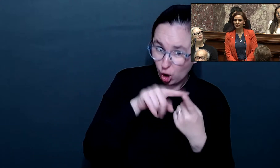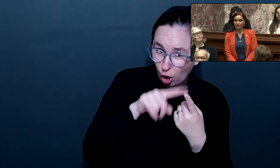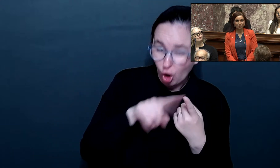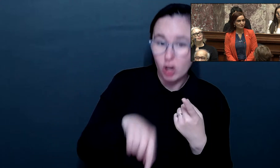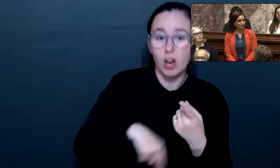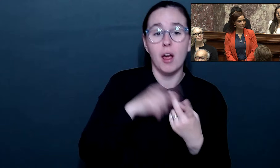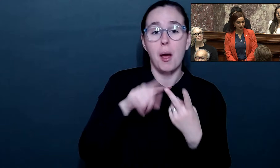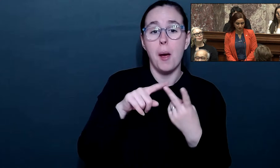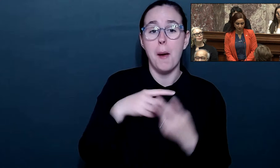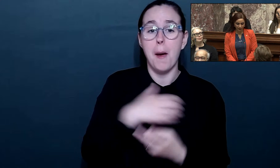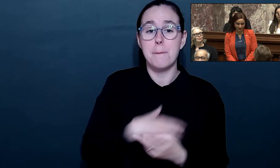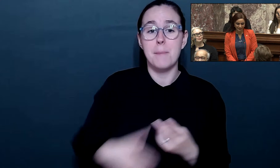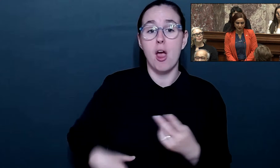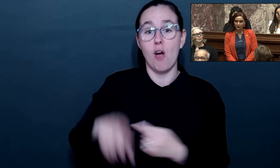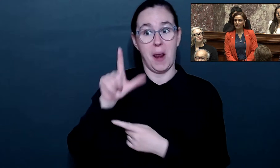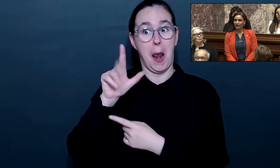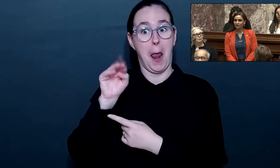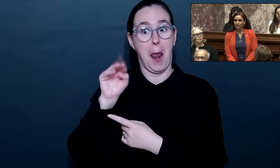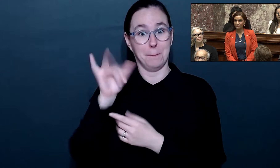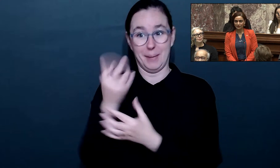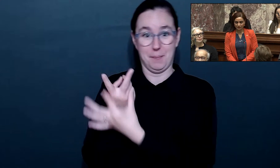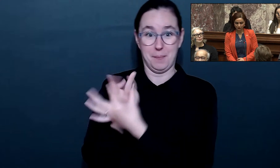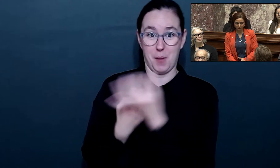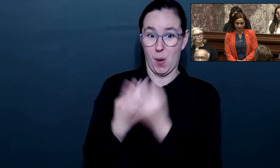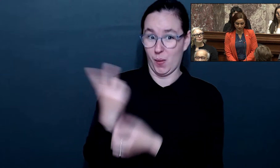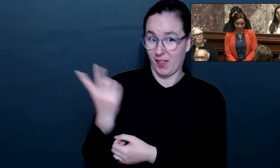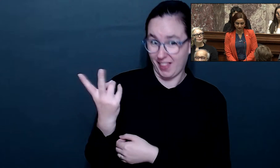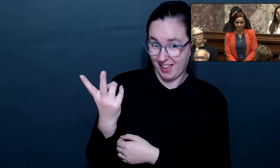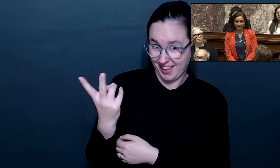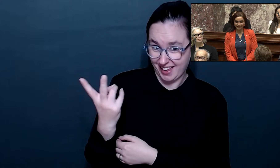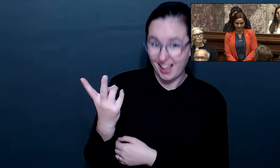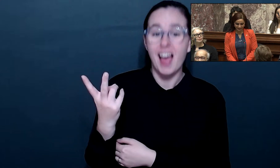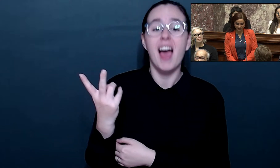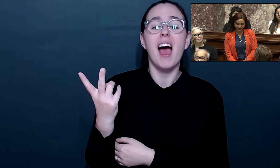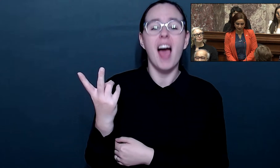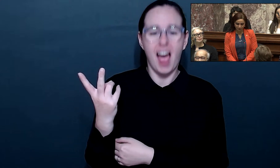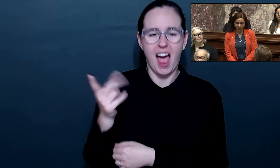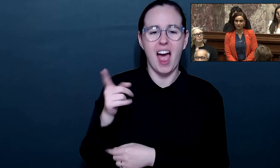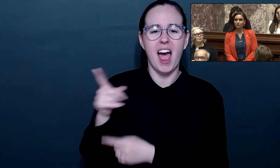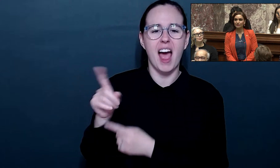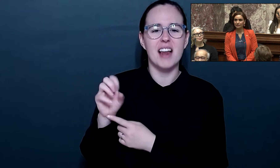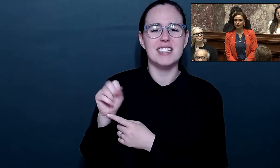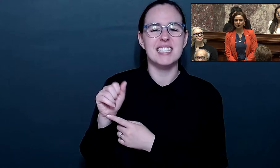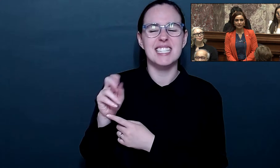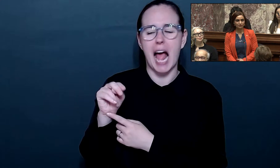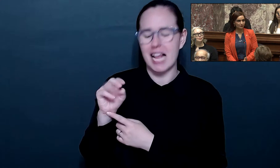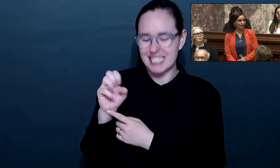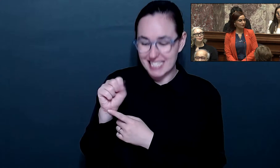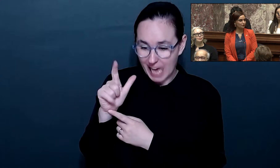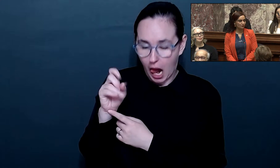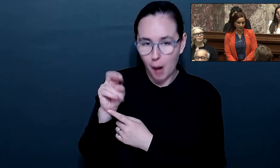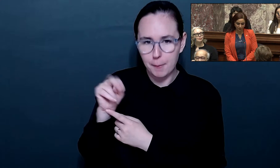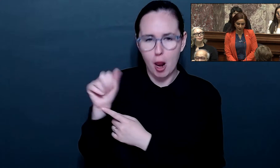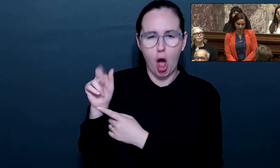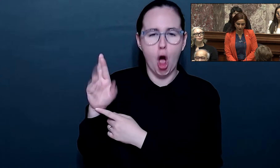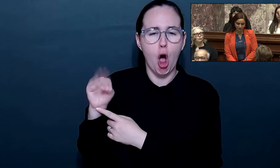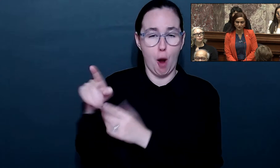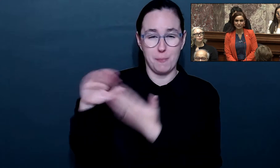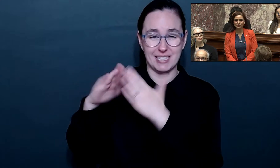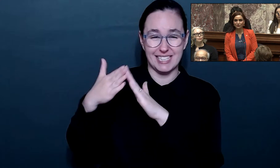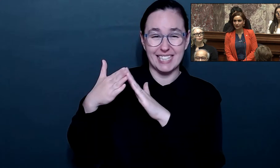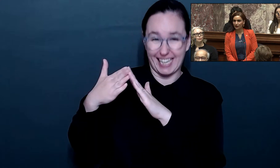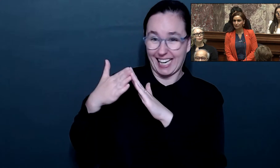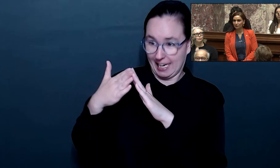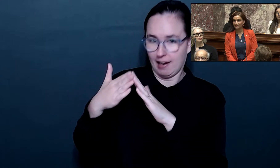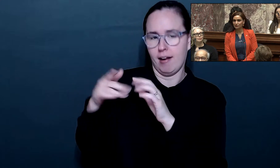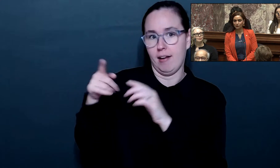Seminarm City Councillor Louise Wallace, who I have the honour to work together, and I admire the work they do together for the betterment of community.